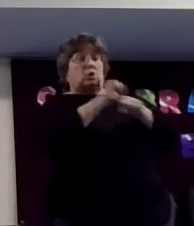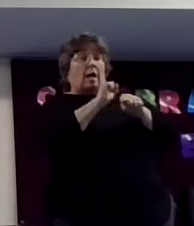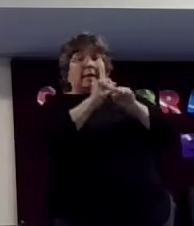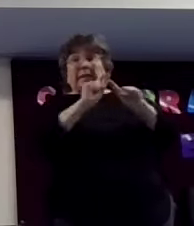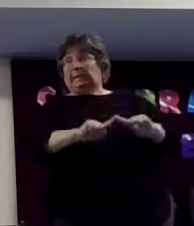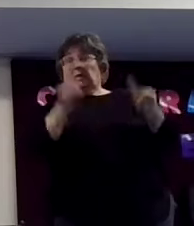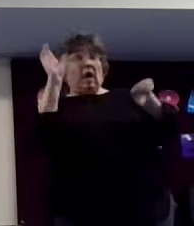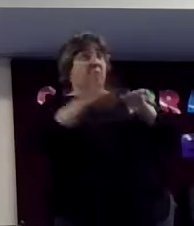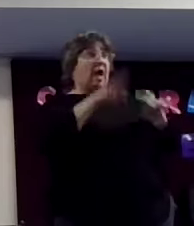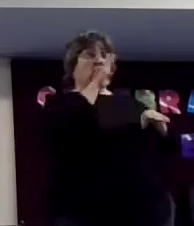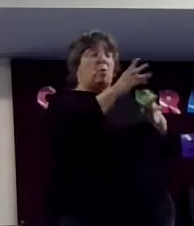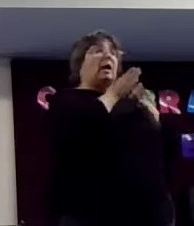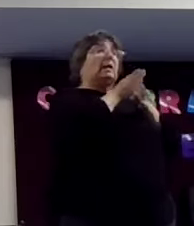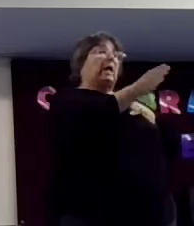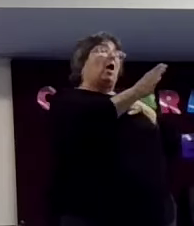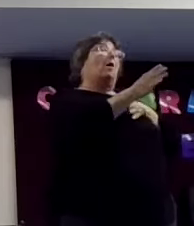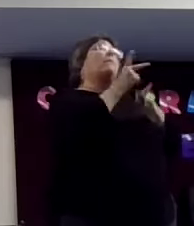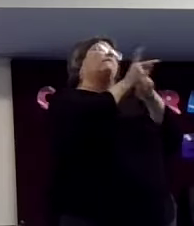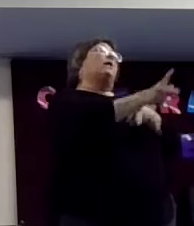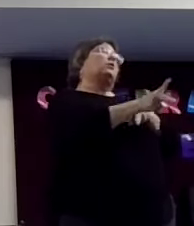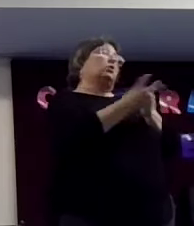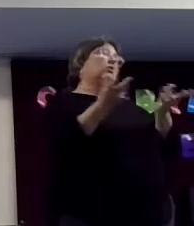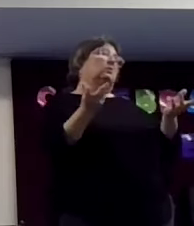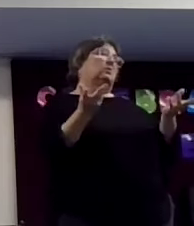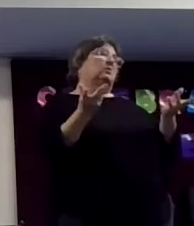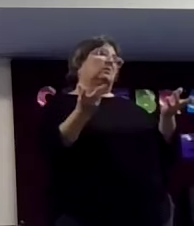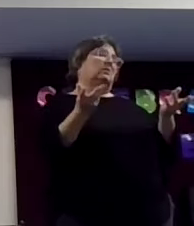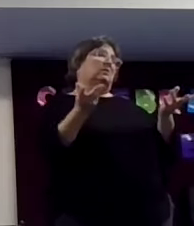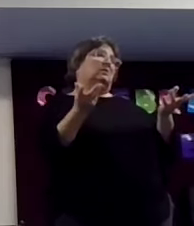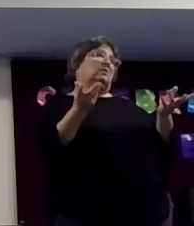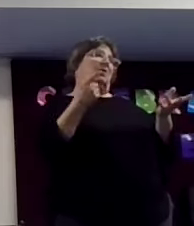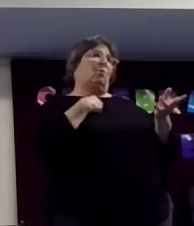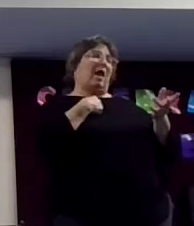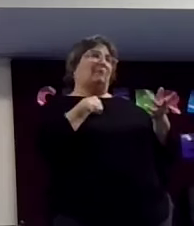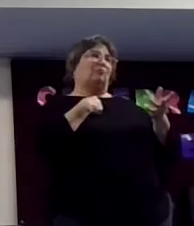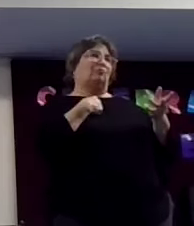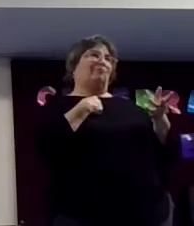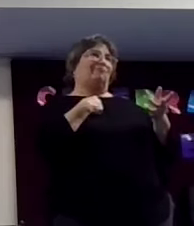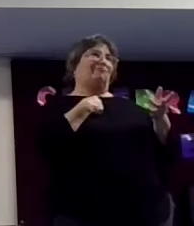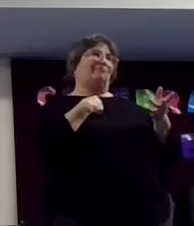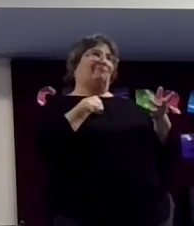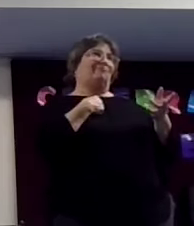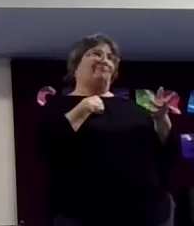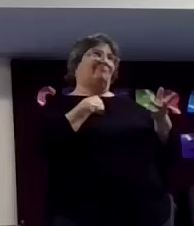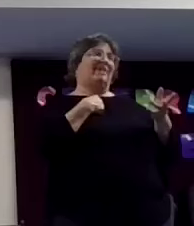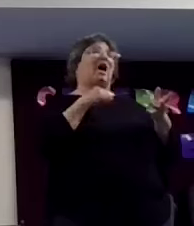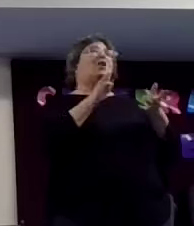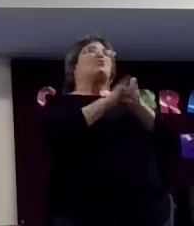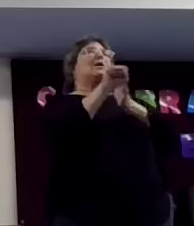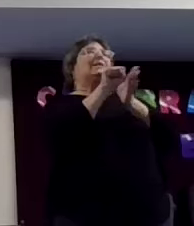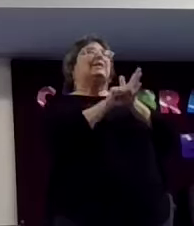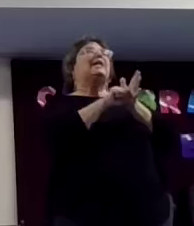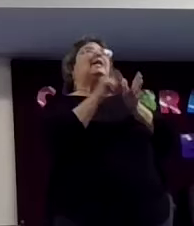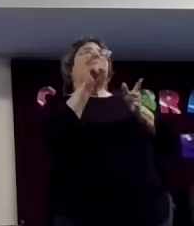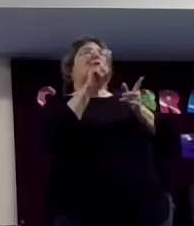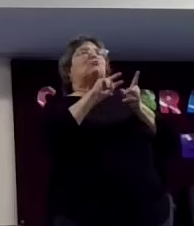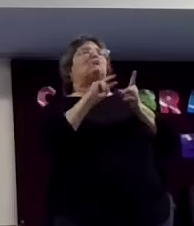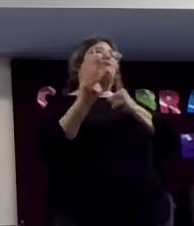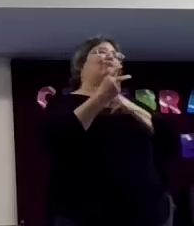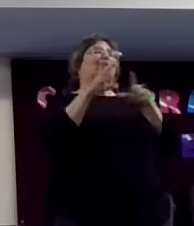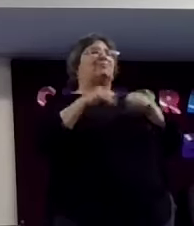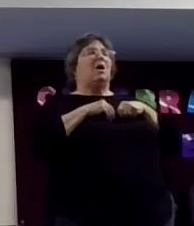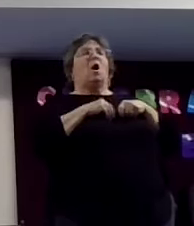much different than a direct care professional job. So, we need to embrace from New York State's perspective that we